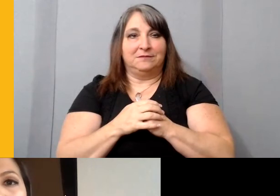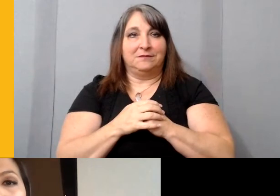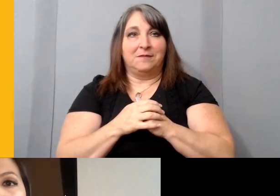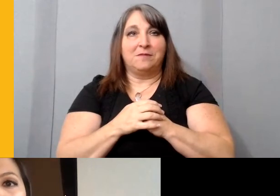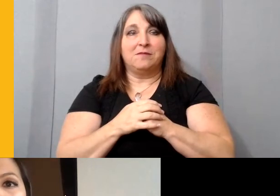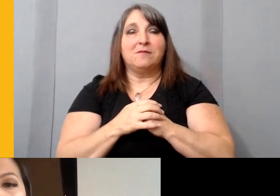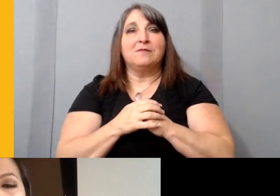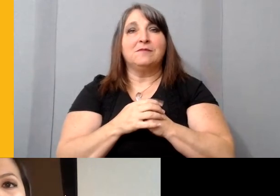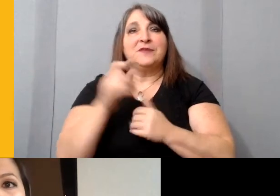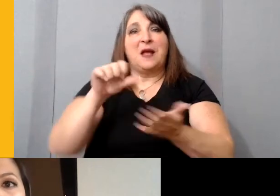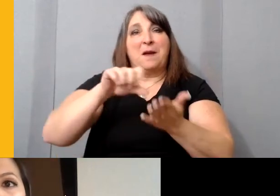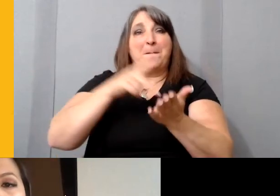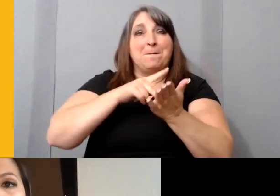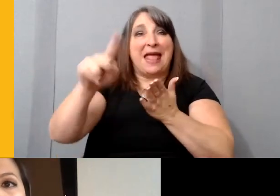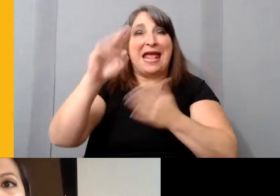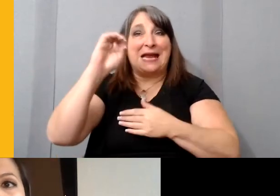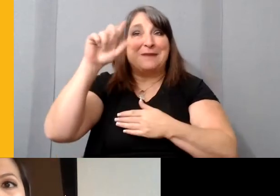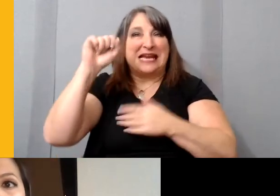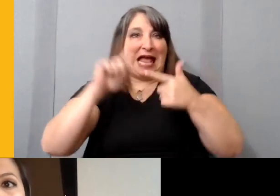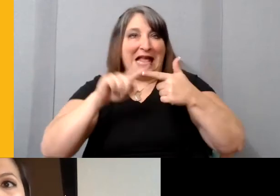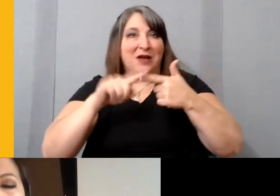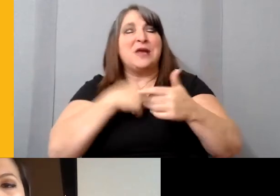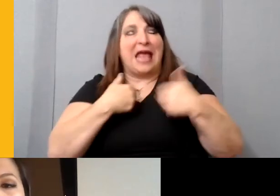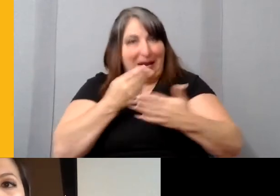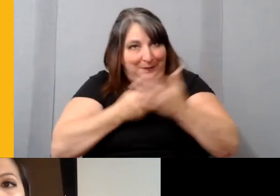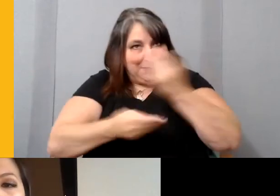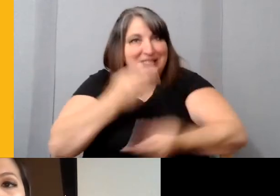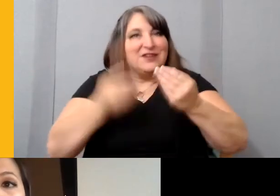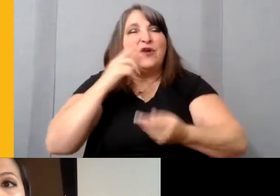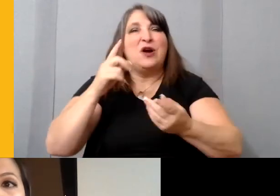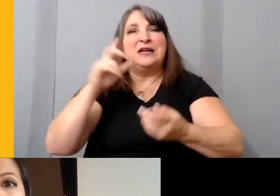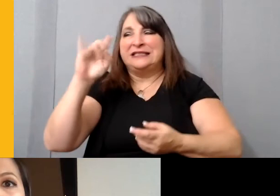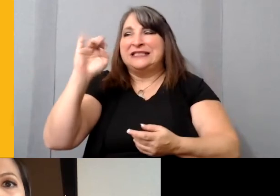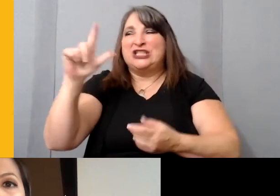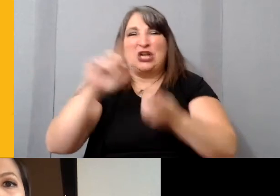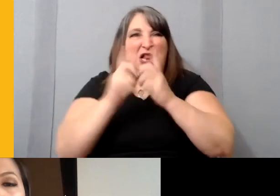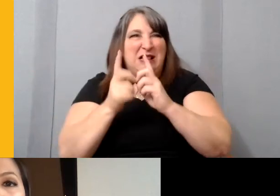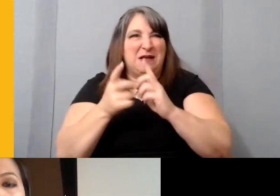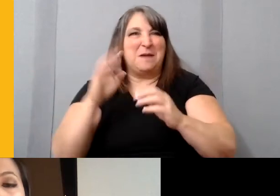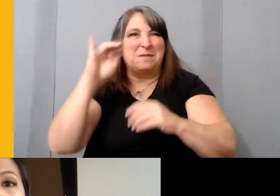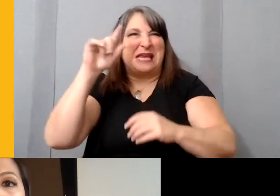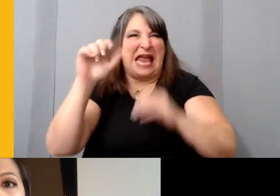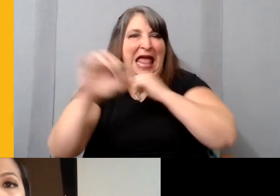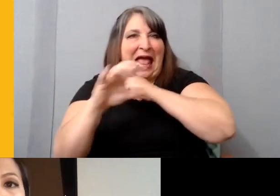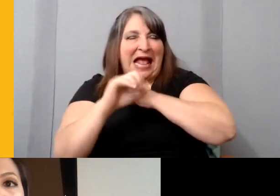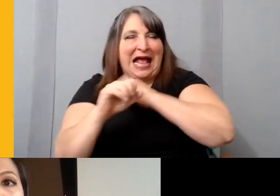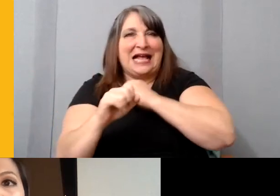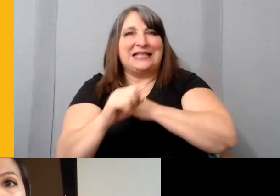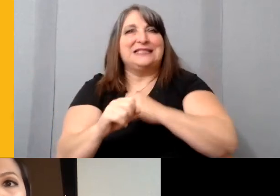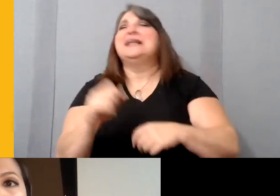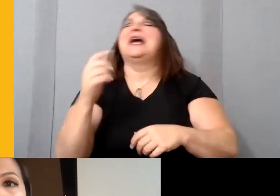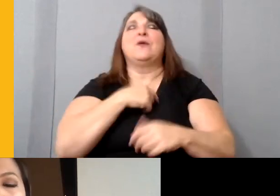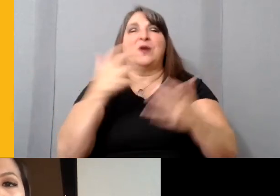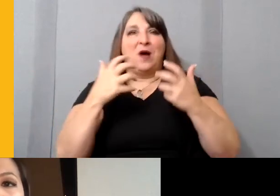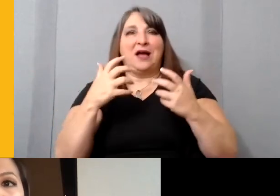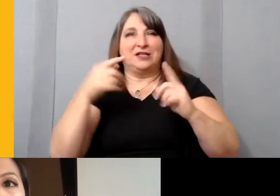On the paid media side of things, we had a budget for digital media ads of about $50,000, and our goal was to promote targeted proposition